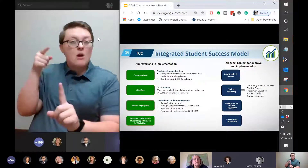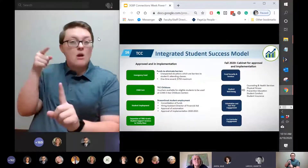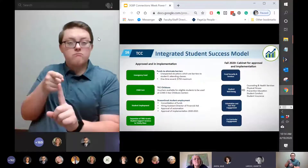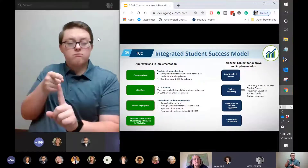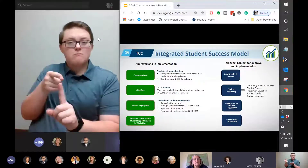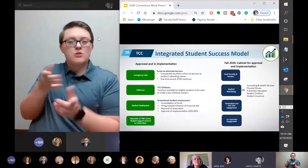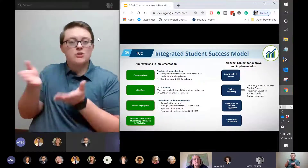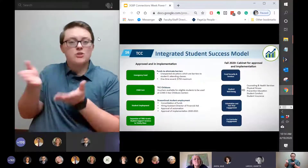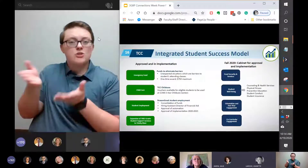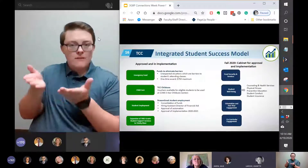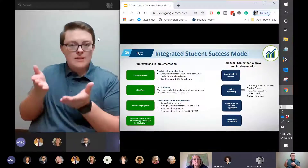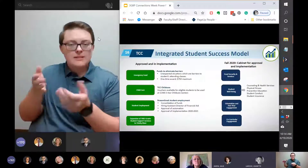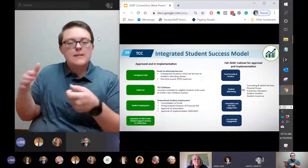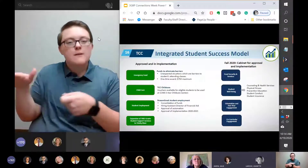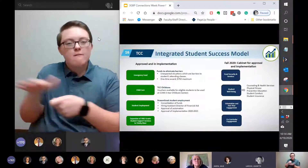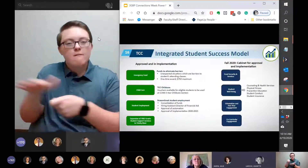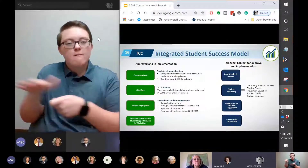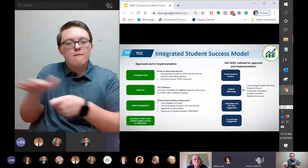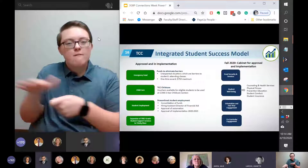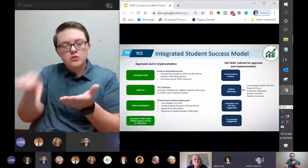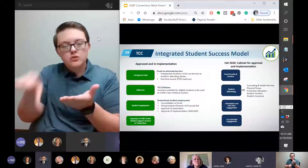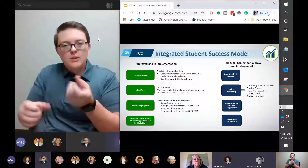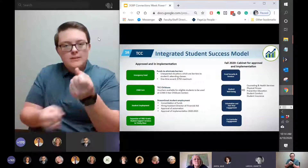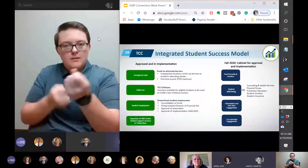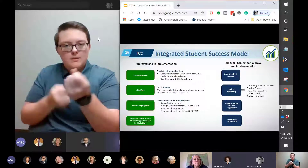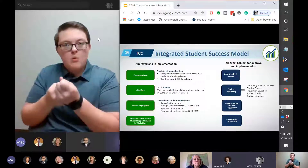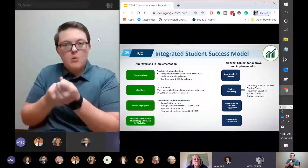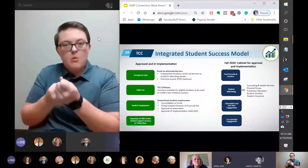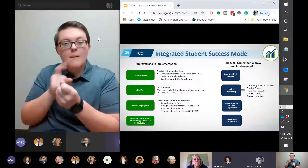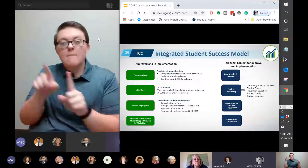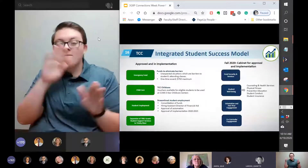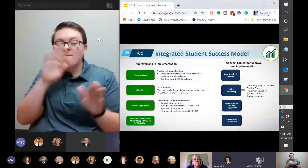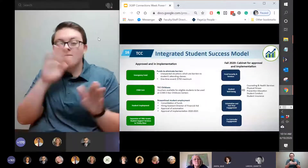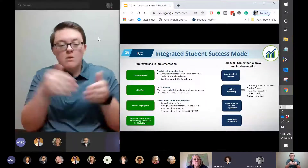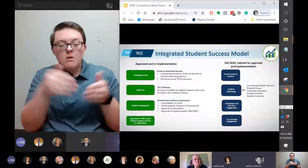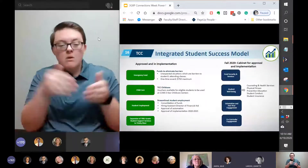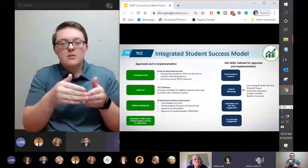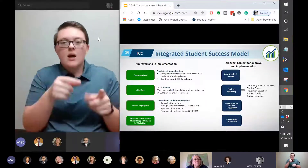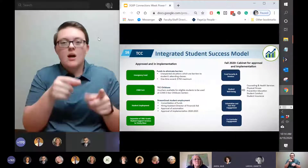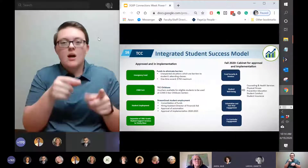student support, focusing on intrusive academic advising,